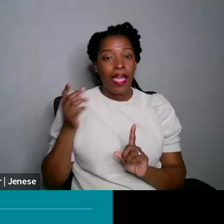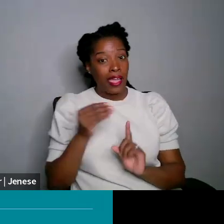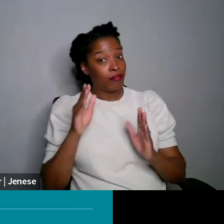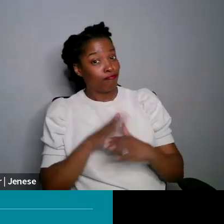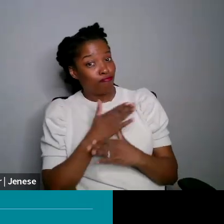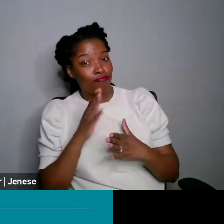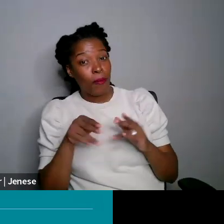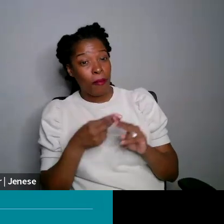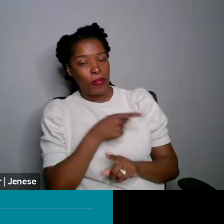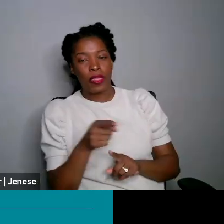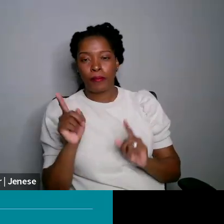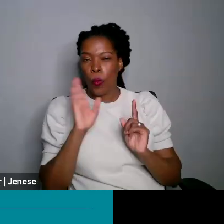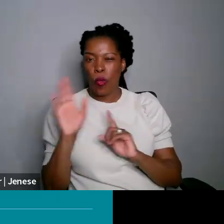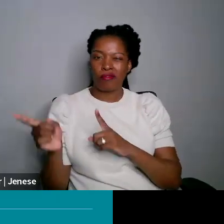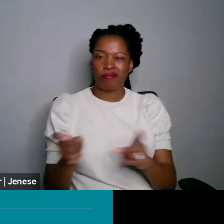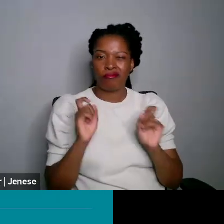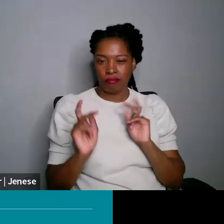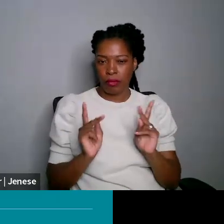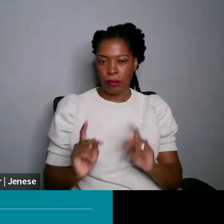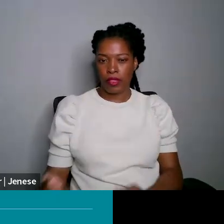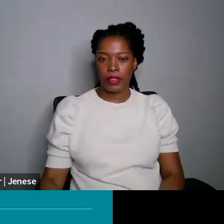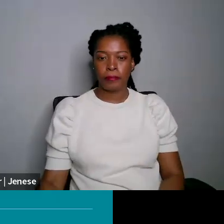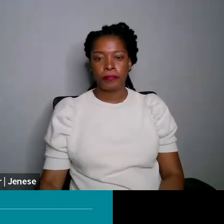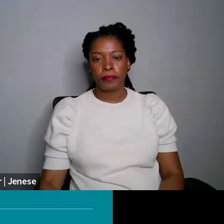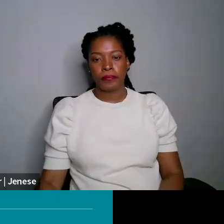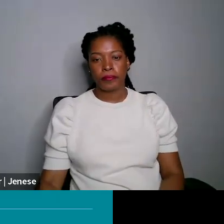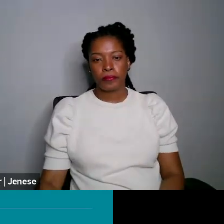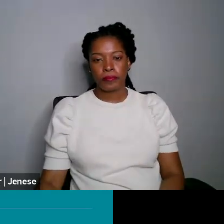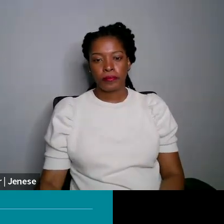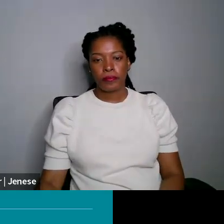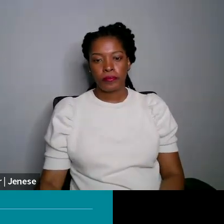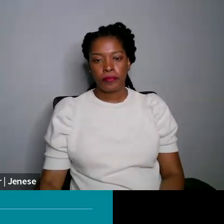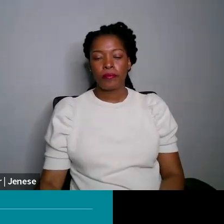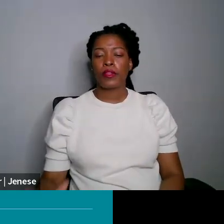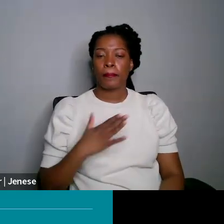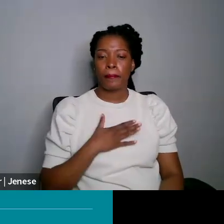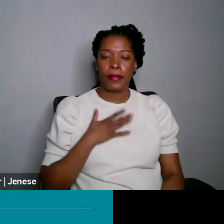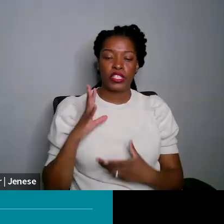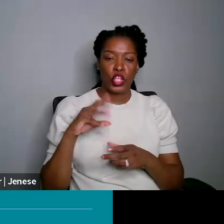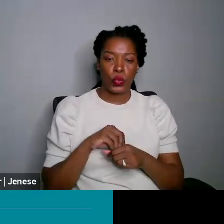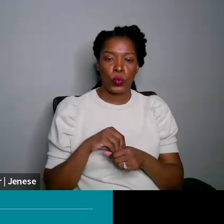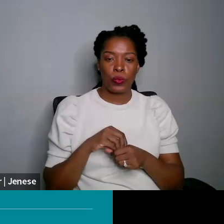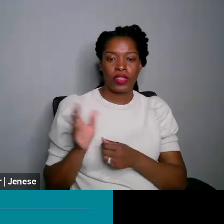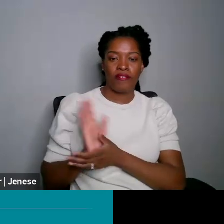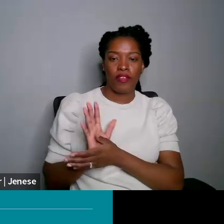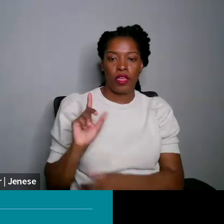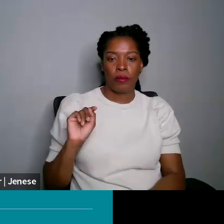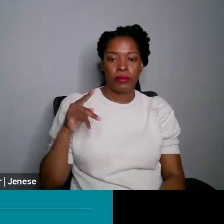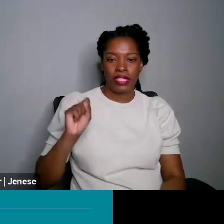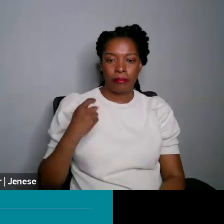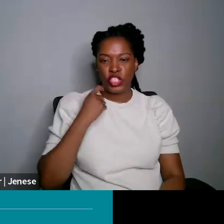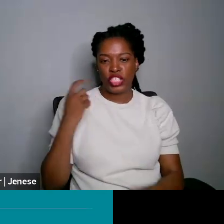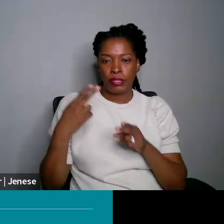bring people in. Please include the video tips she just mentioned. Oh, okay.